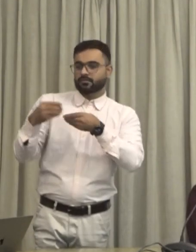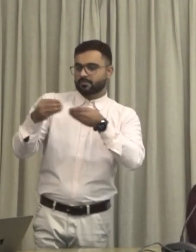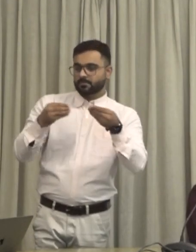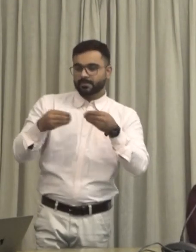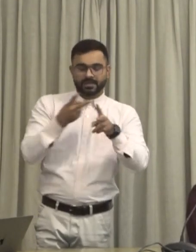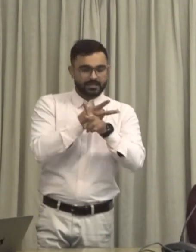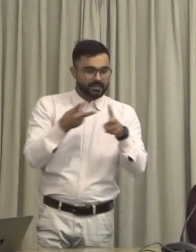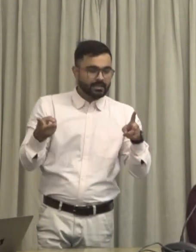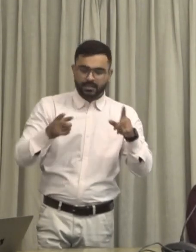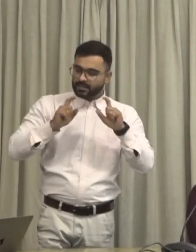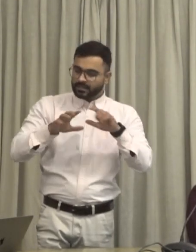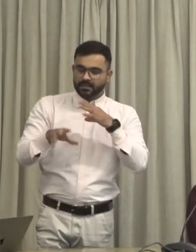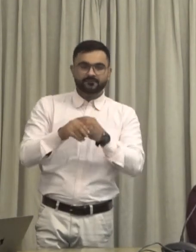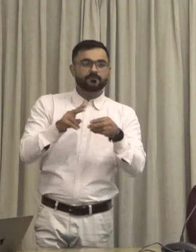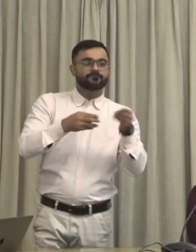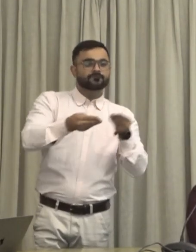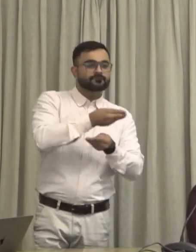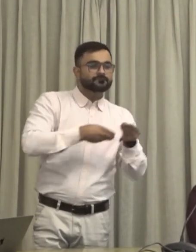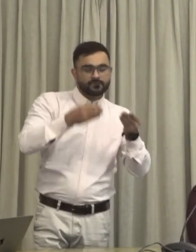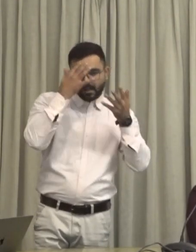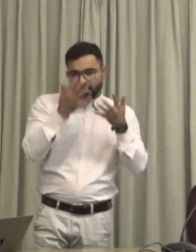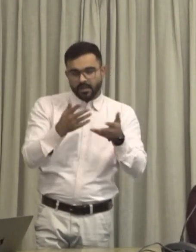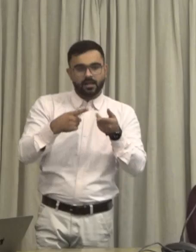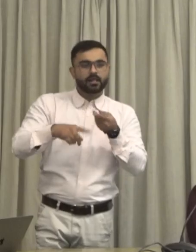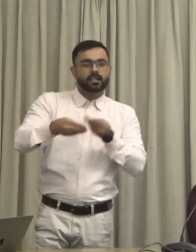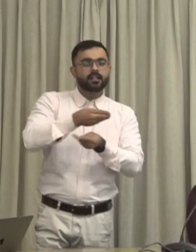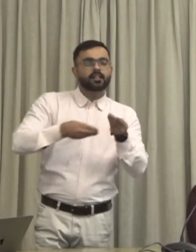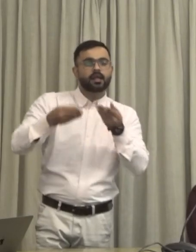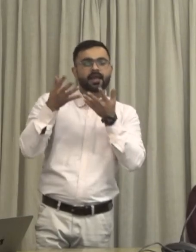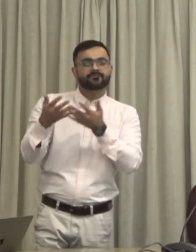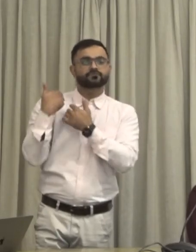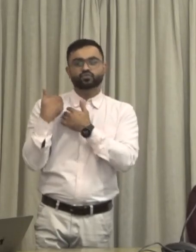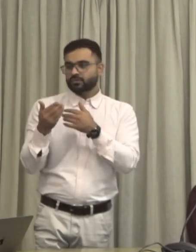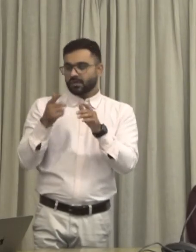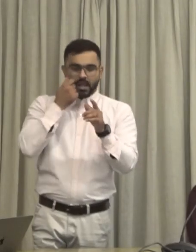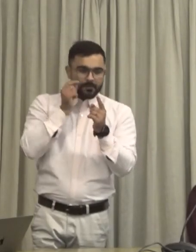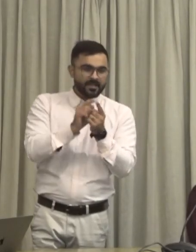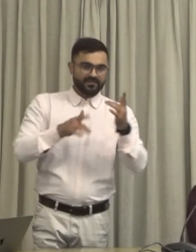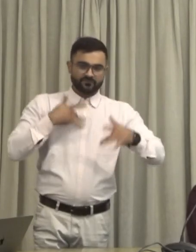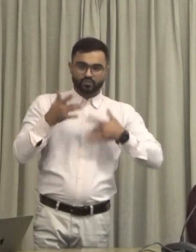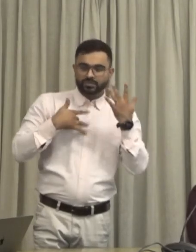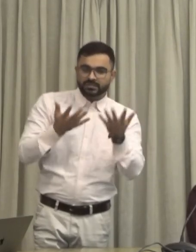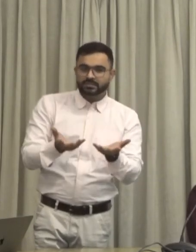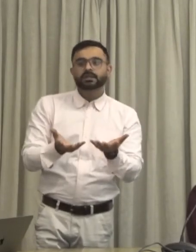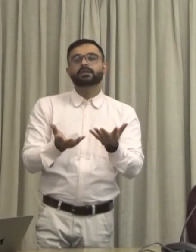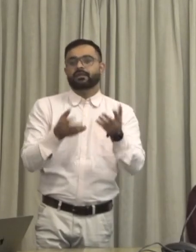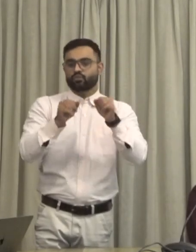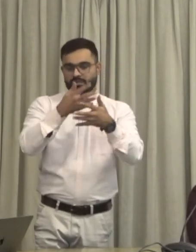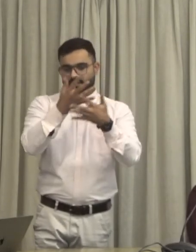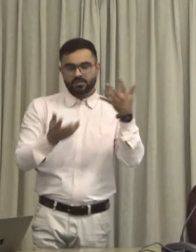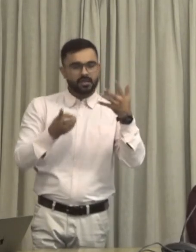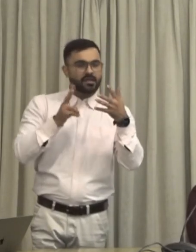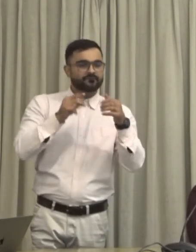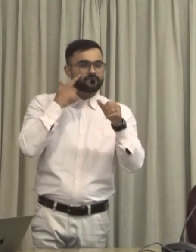providing this kind of care become a financial burden, an economic burden, a physical and emotional burden, and are these